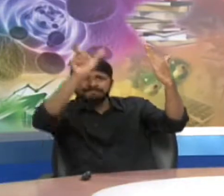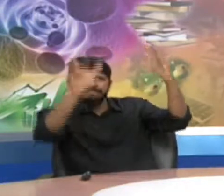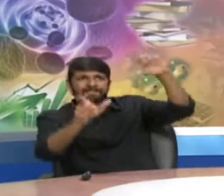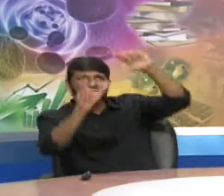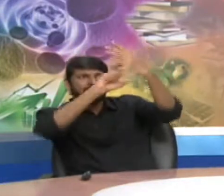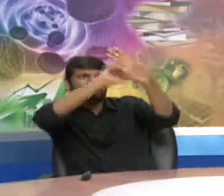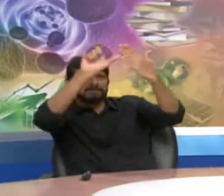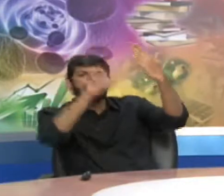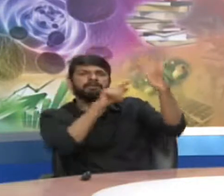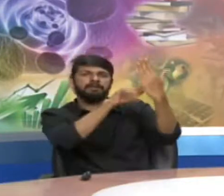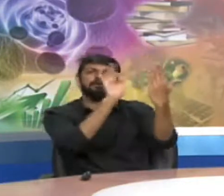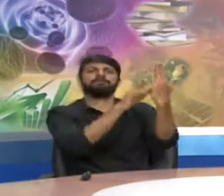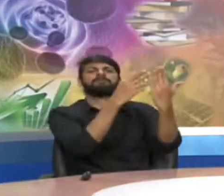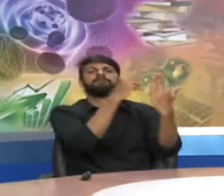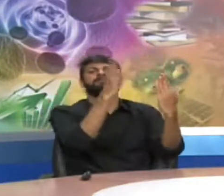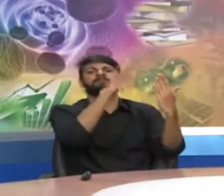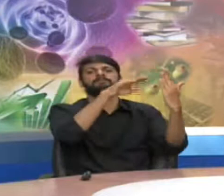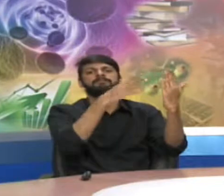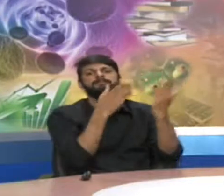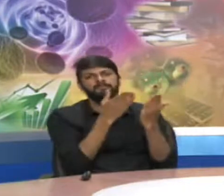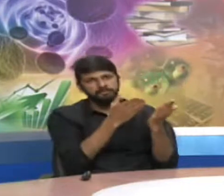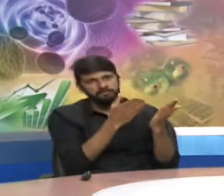and brackets have been painted.